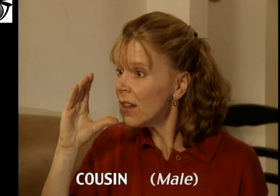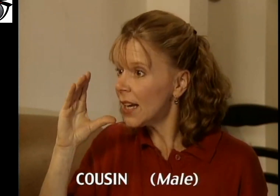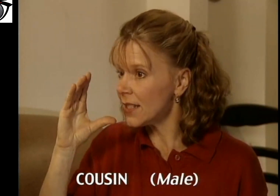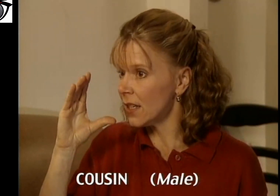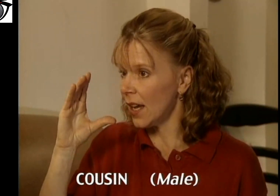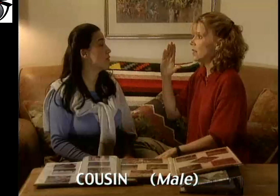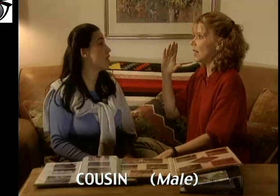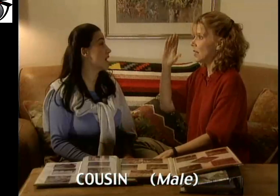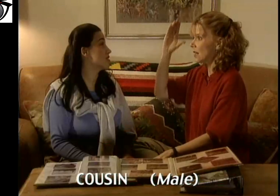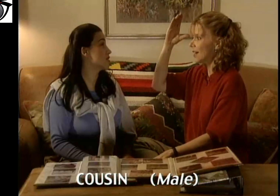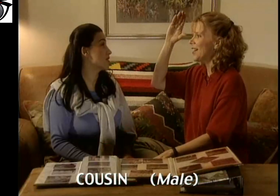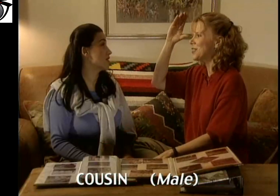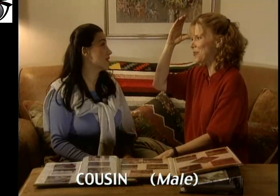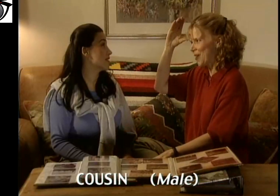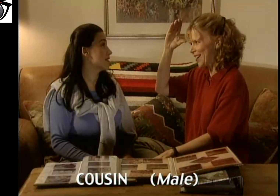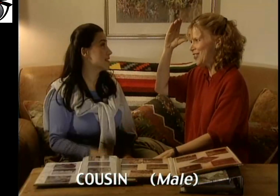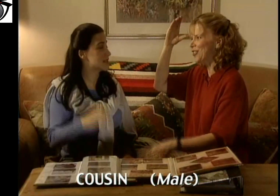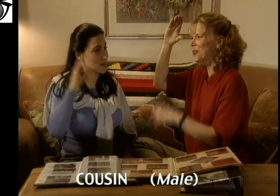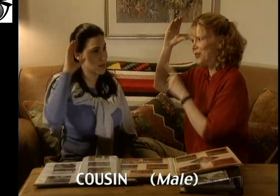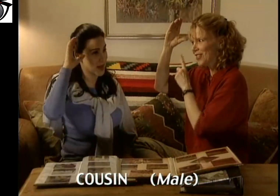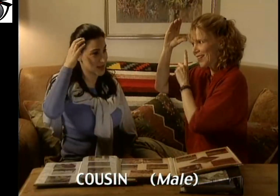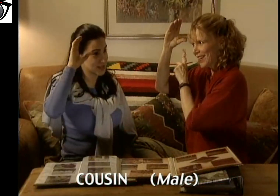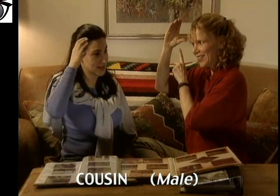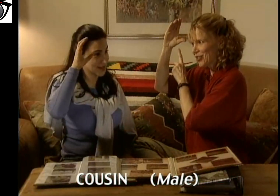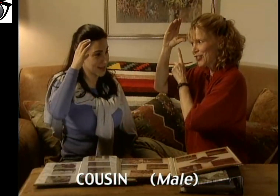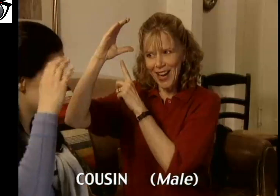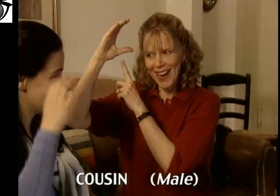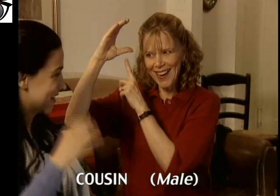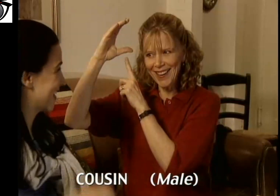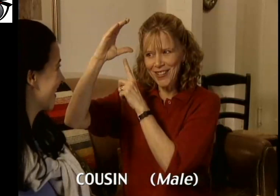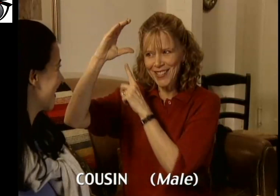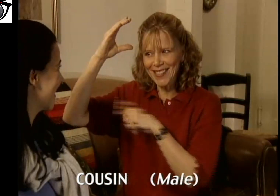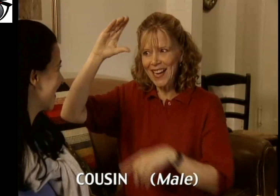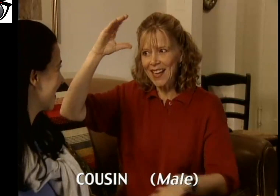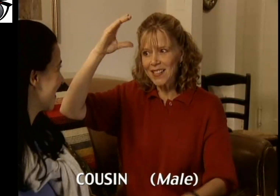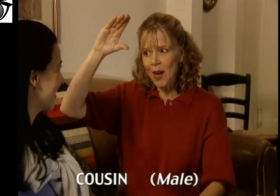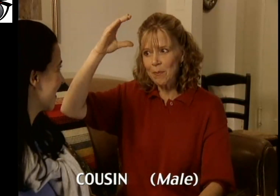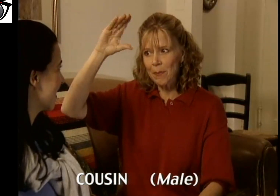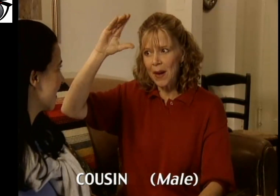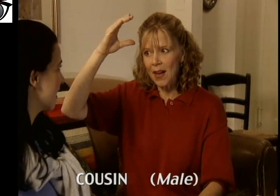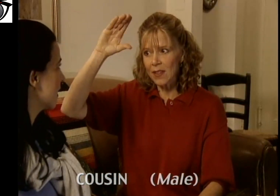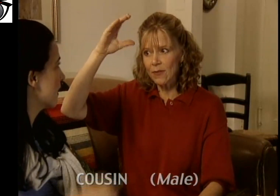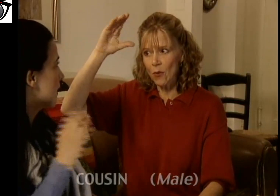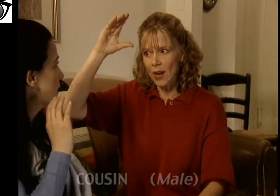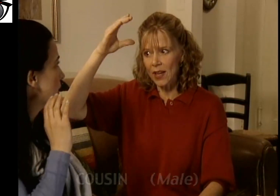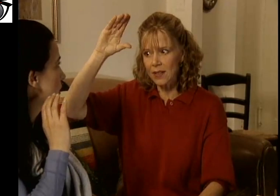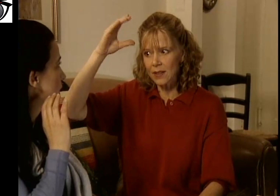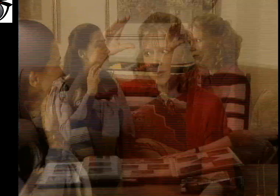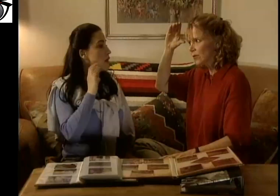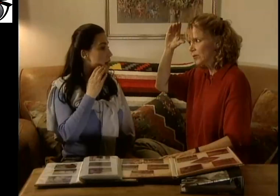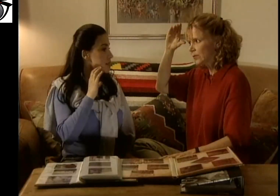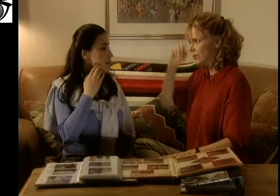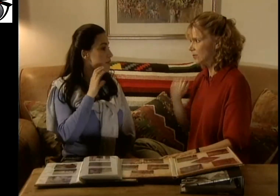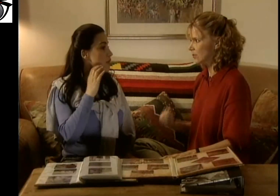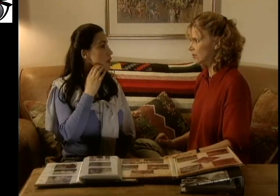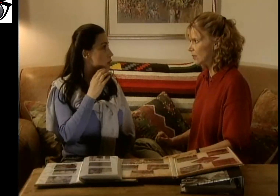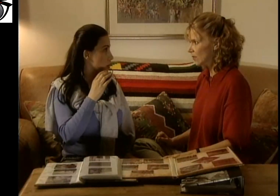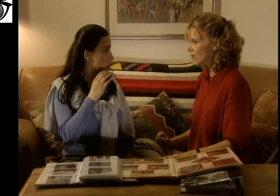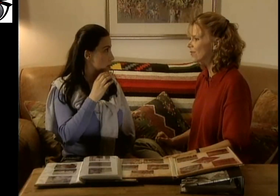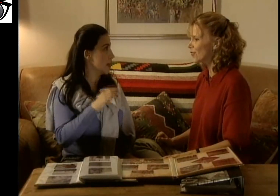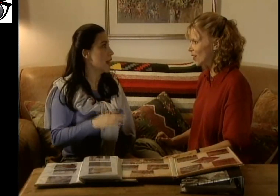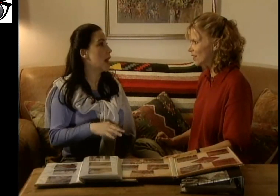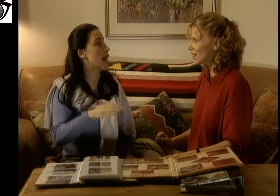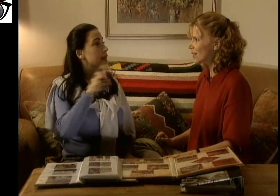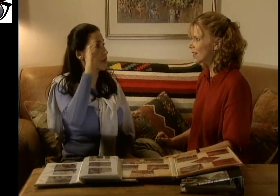about a male cousin like Roger. cousin Roger, you would Best. shake your C hand up by the forehead. Okay. Cousin for